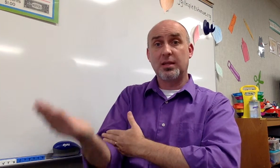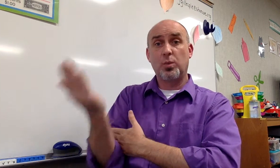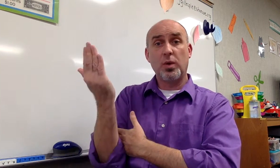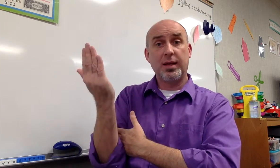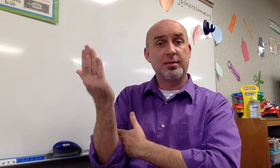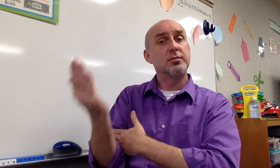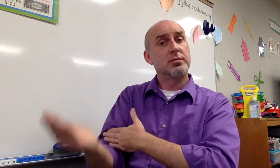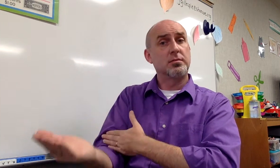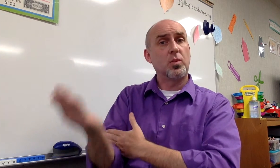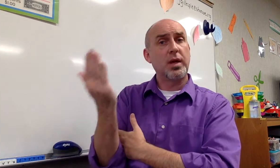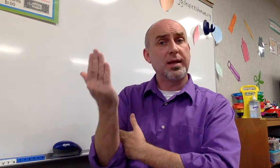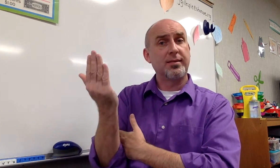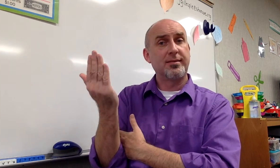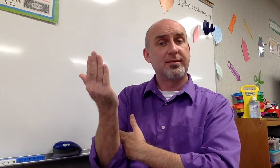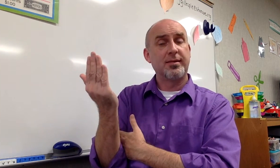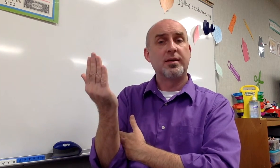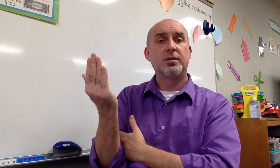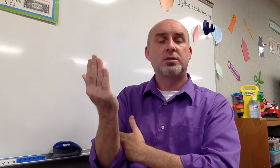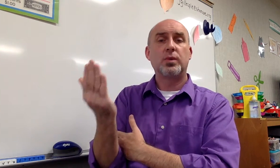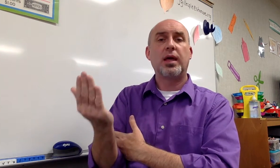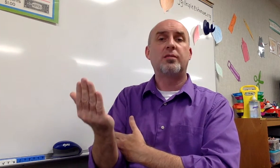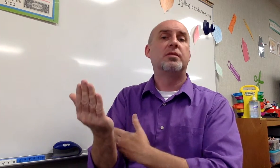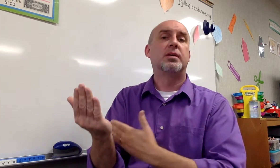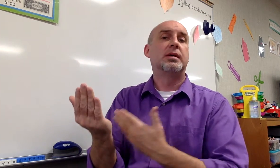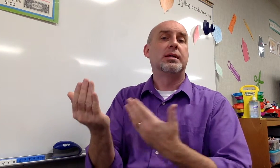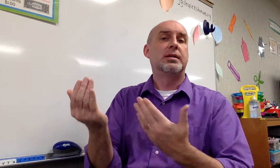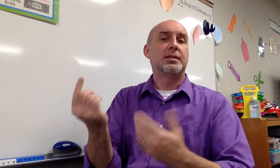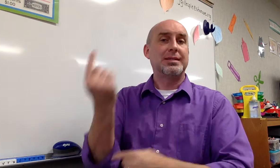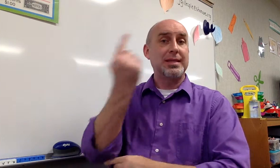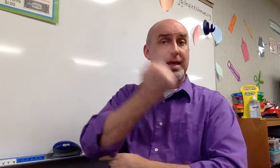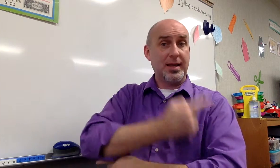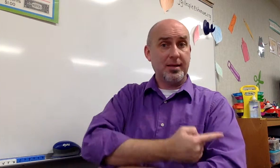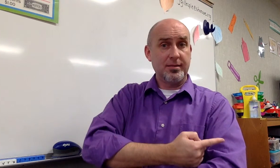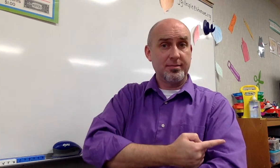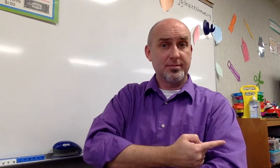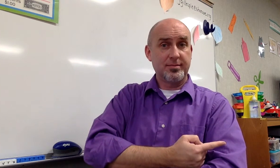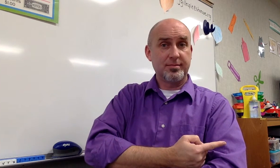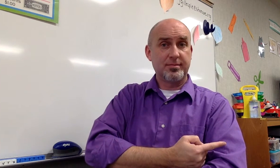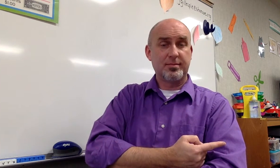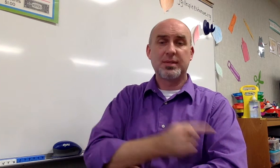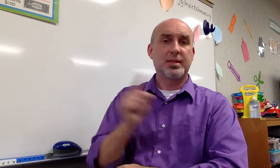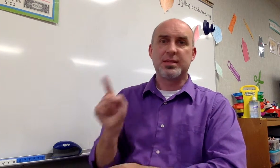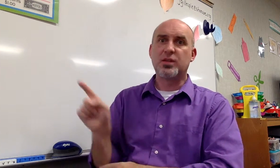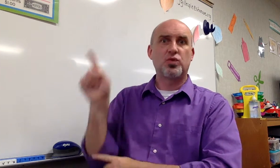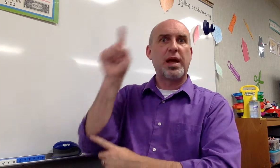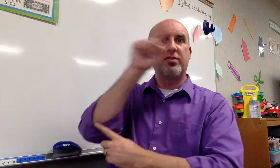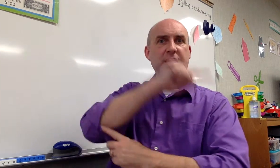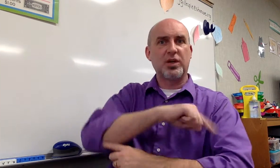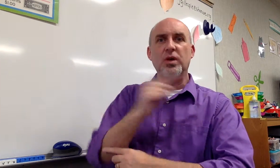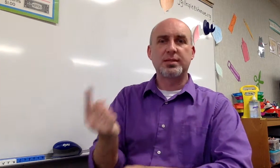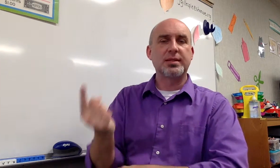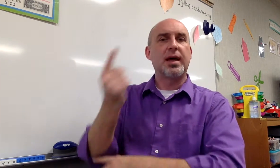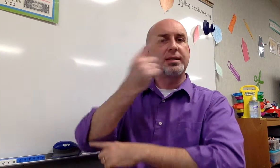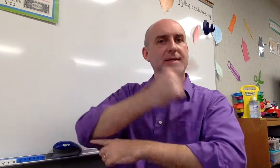morning. Morning. So we have day, the sun traveling across the sky.